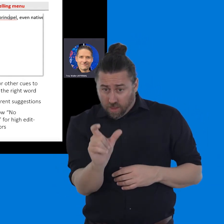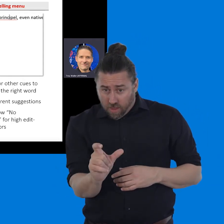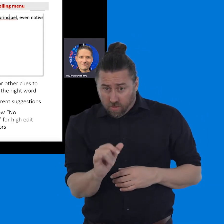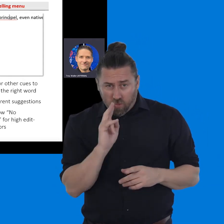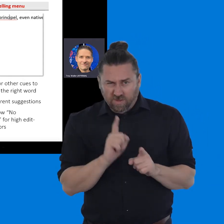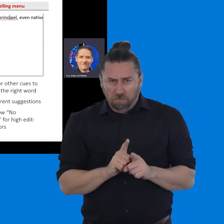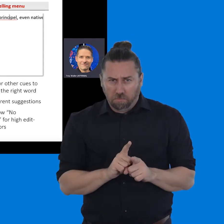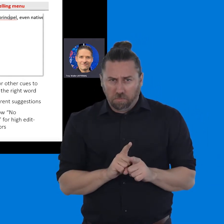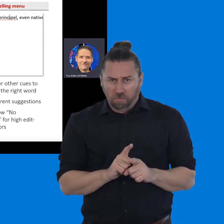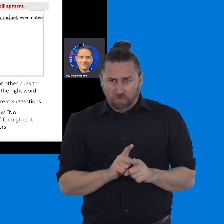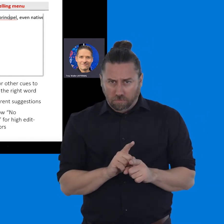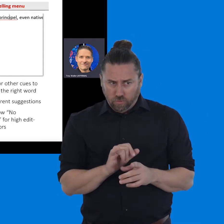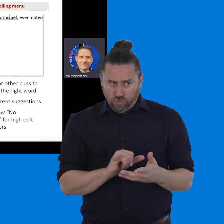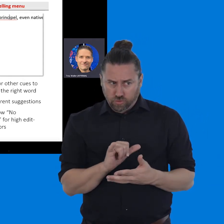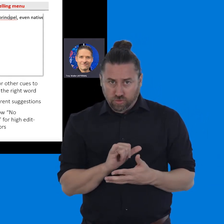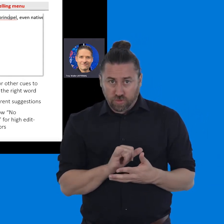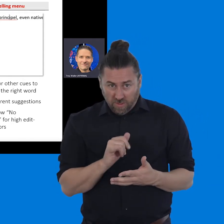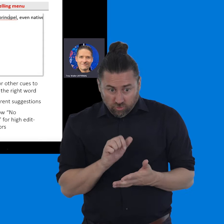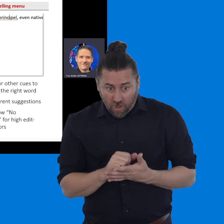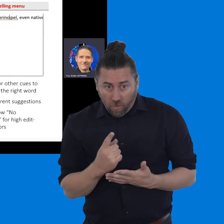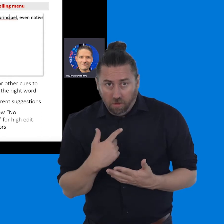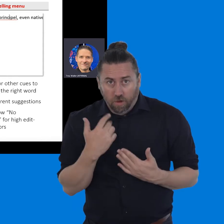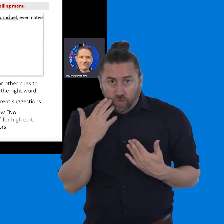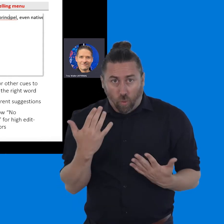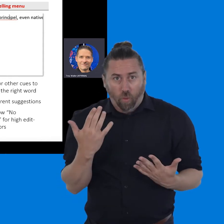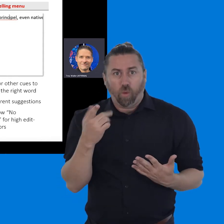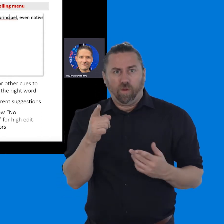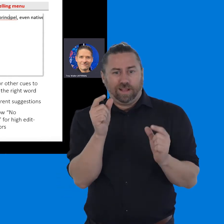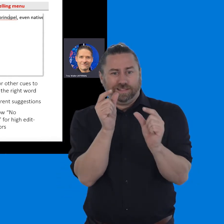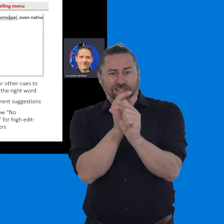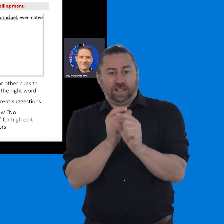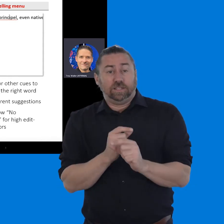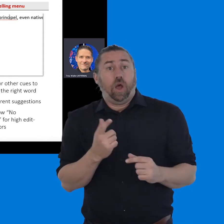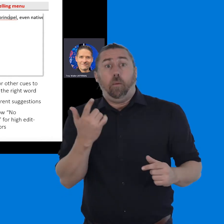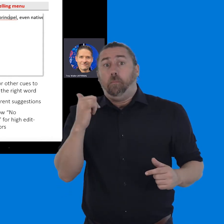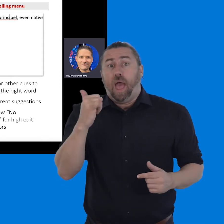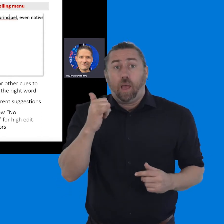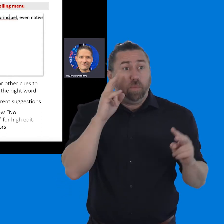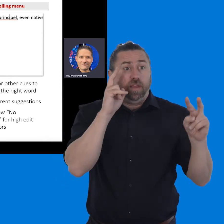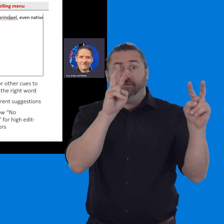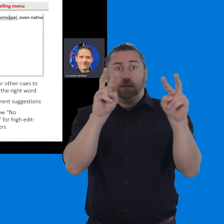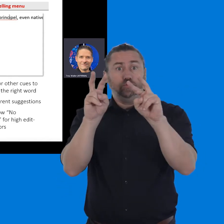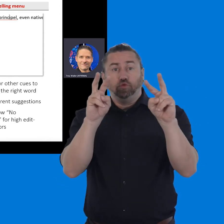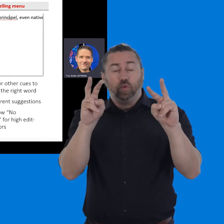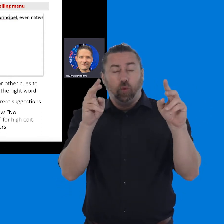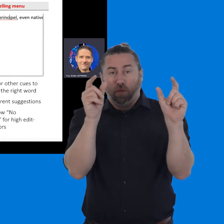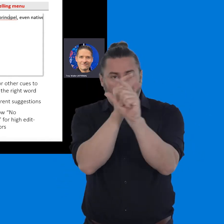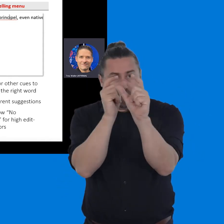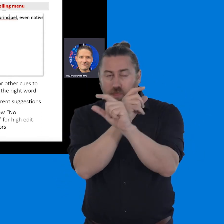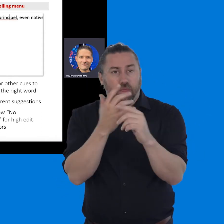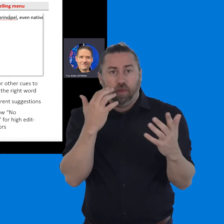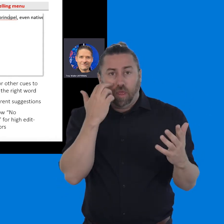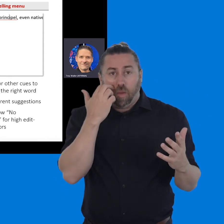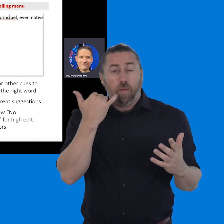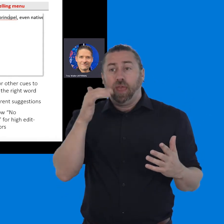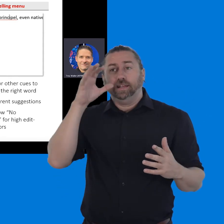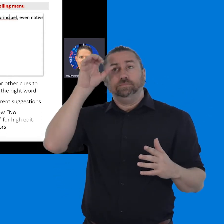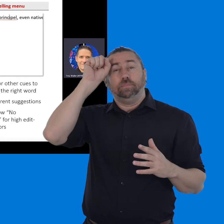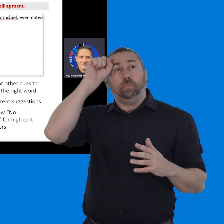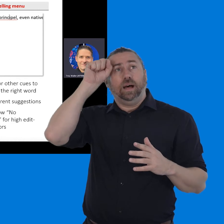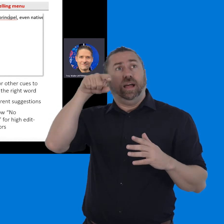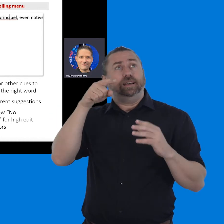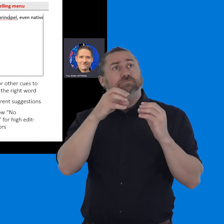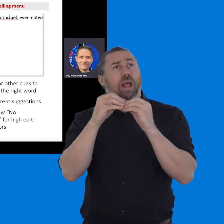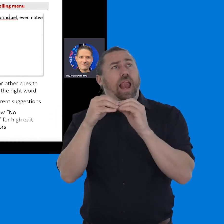spelled words and determining which of them are correct. Now, this can be due to visual attention challenges, challenge remembering